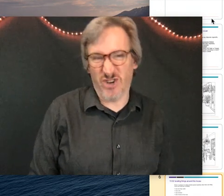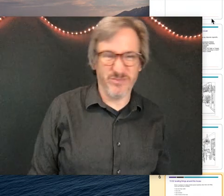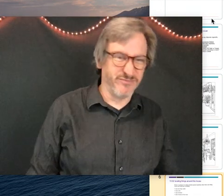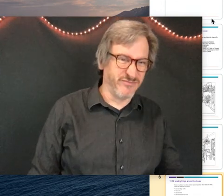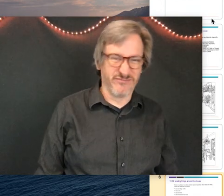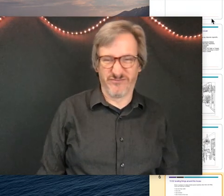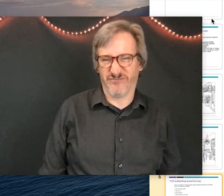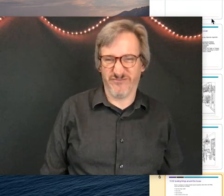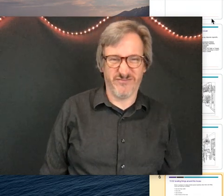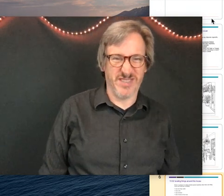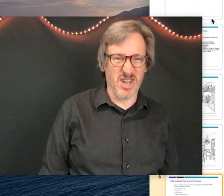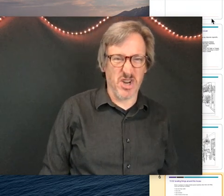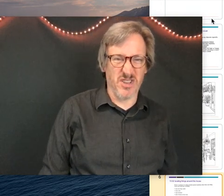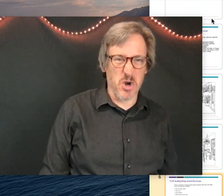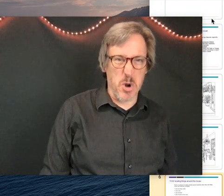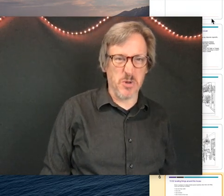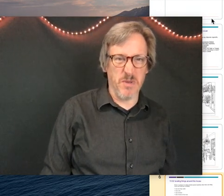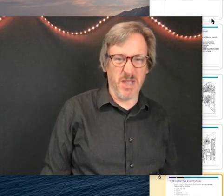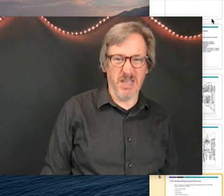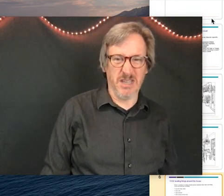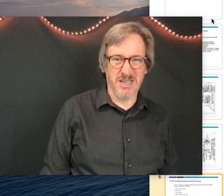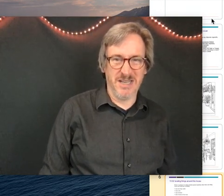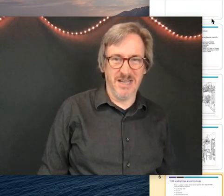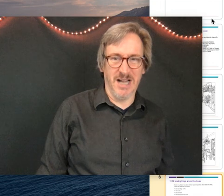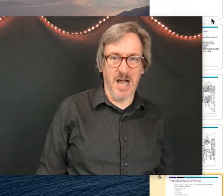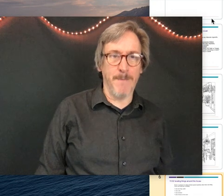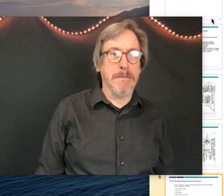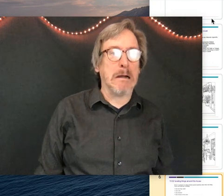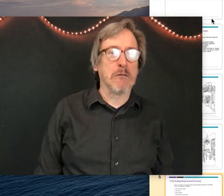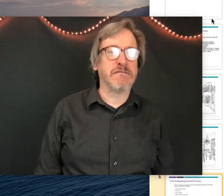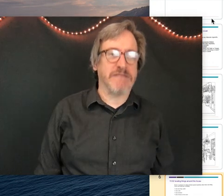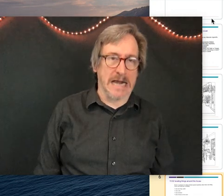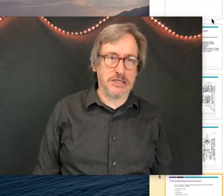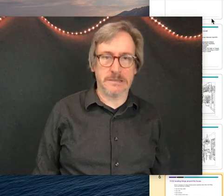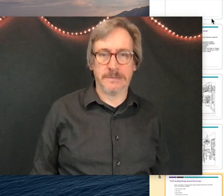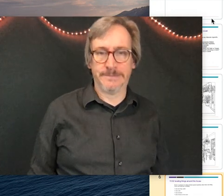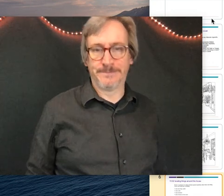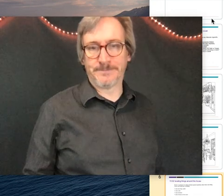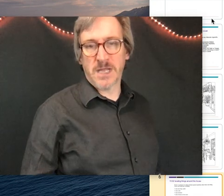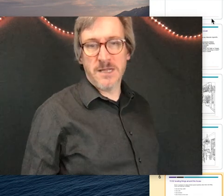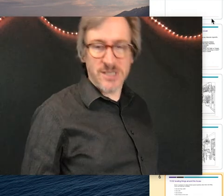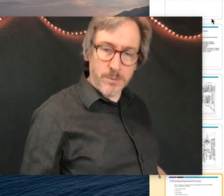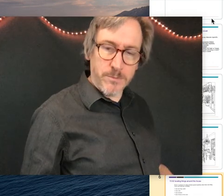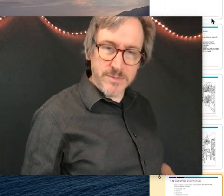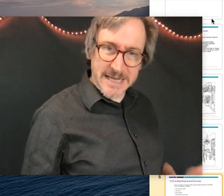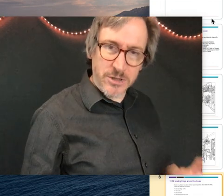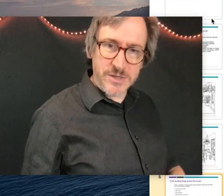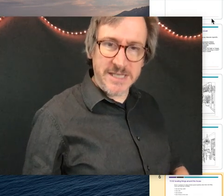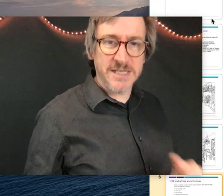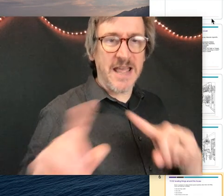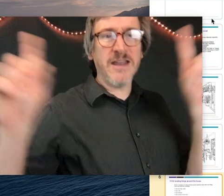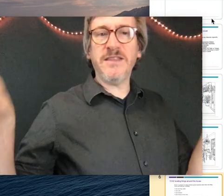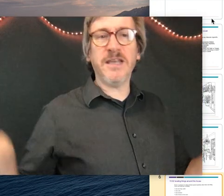So they're going to be a bit old fashioned. So take a look at those senses. Anything in a